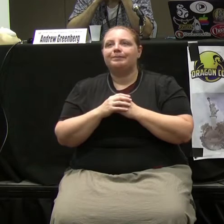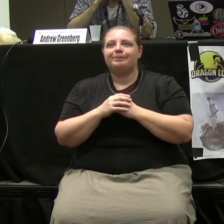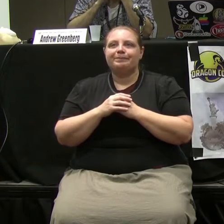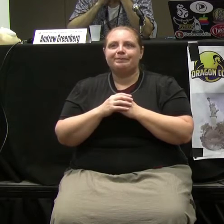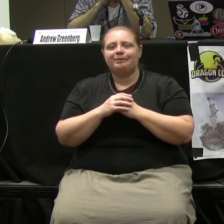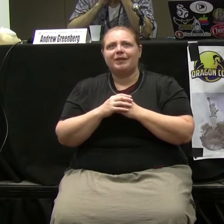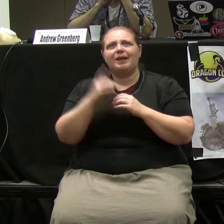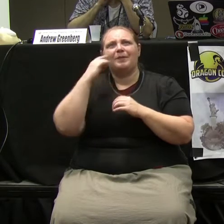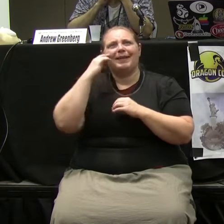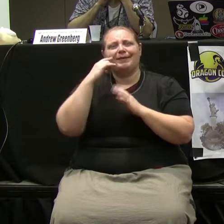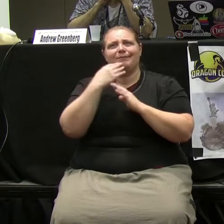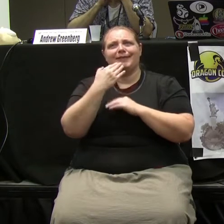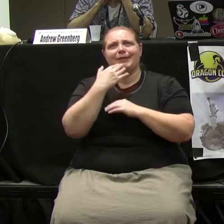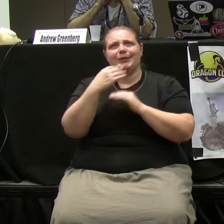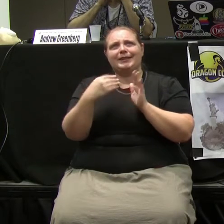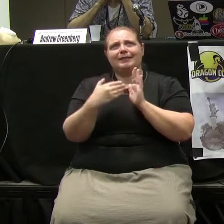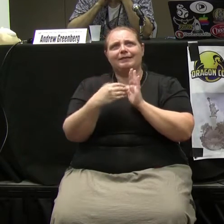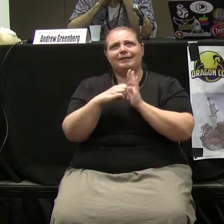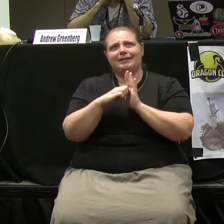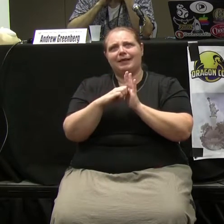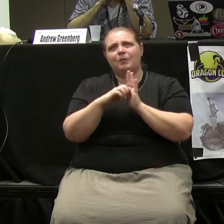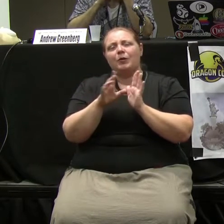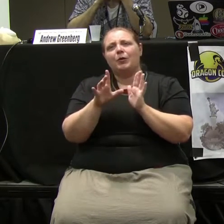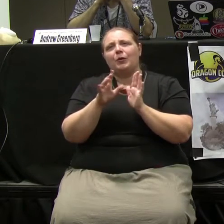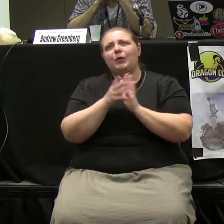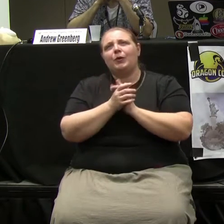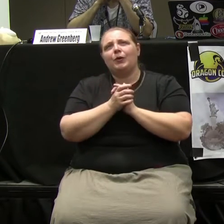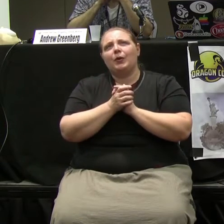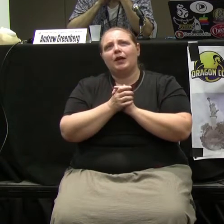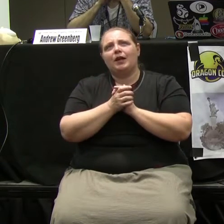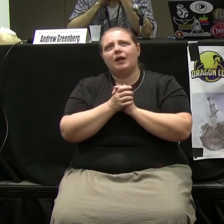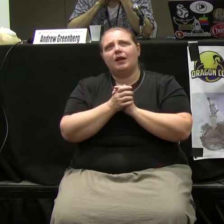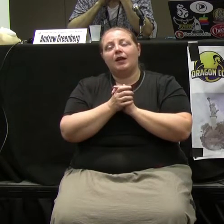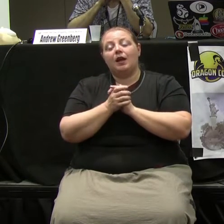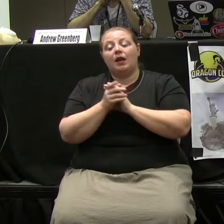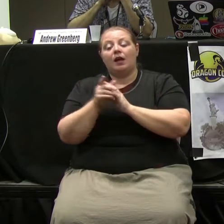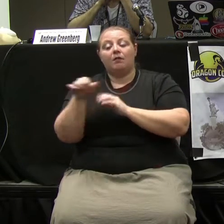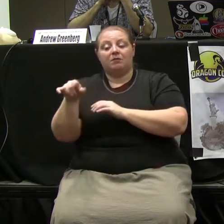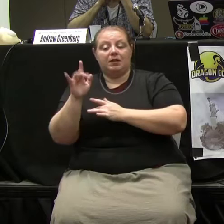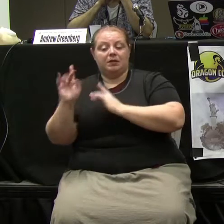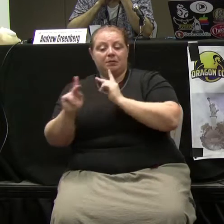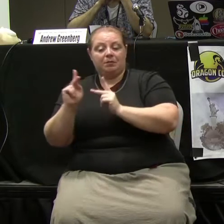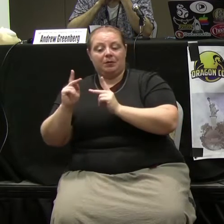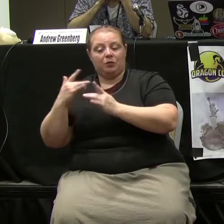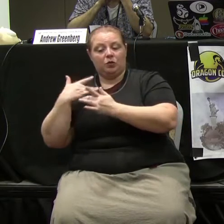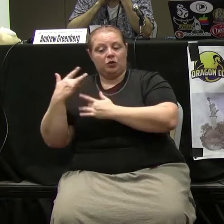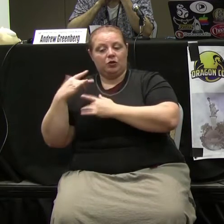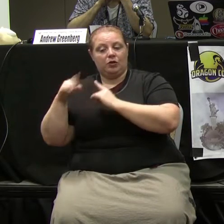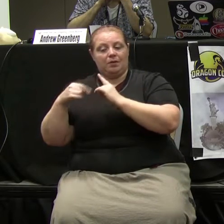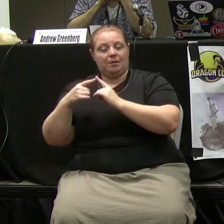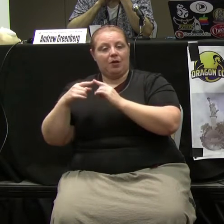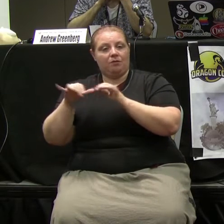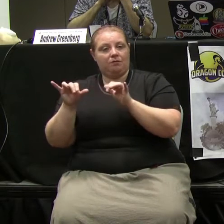I'm trying to think of a good example, but you can bring people who are concerned about the size of government together with people